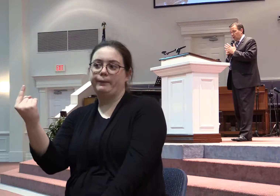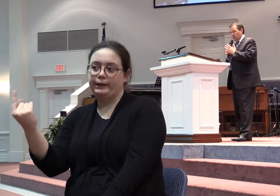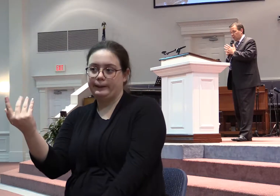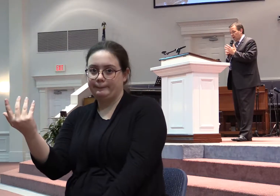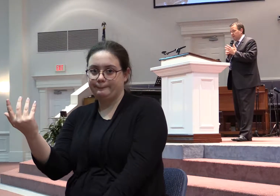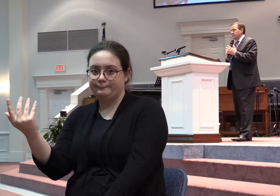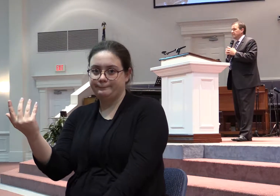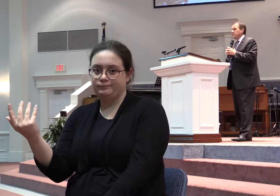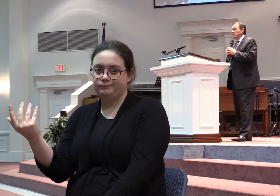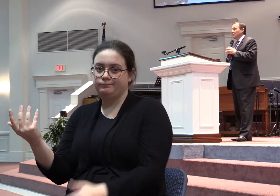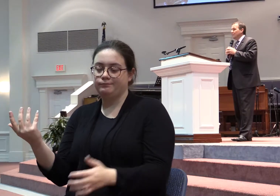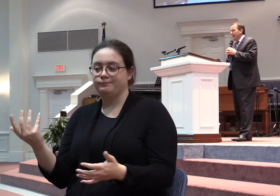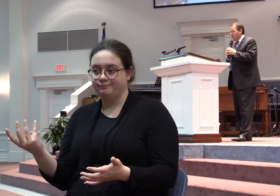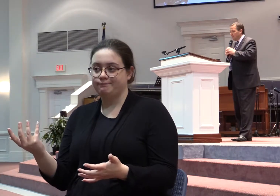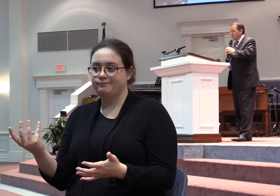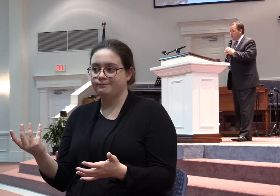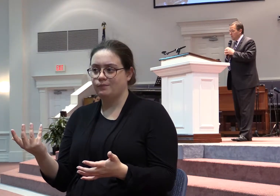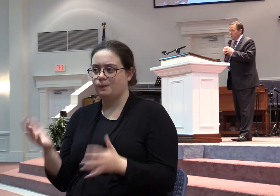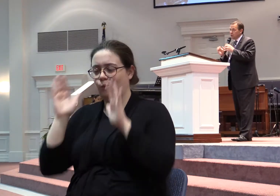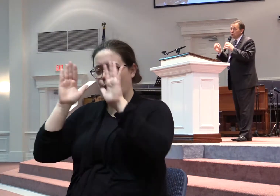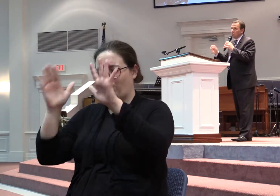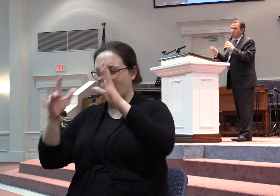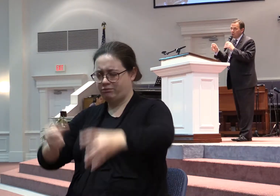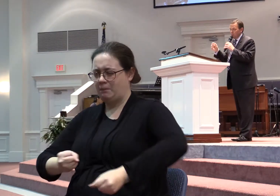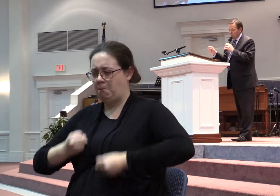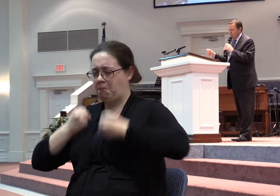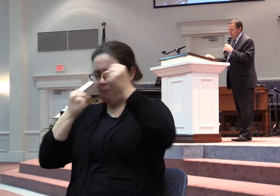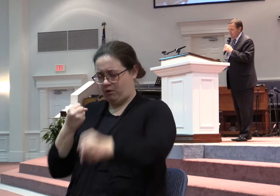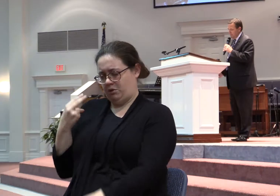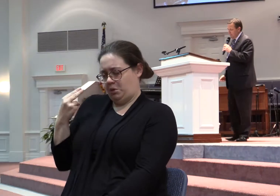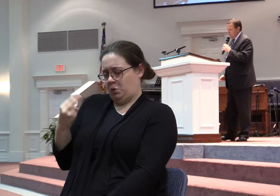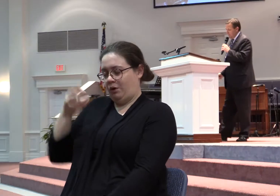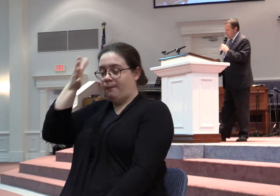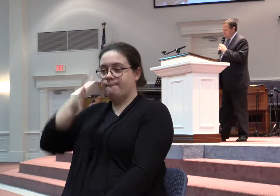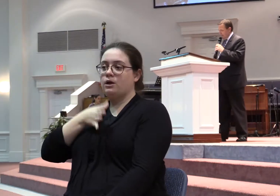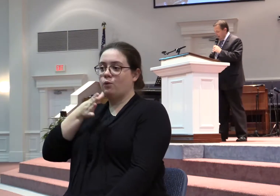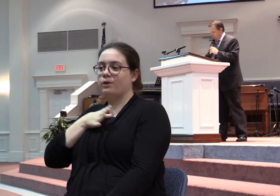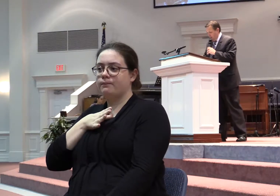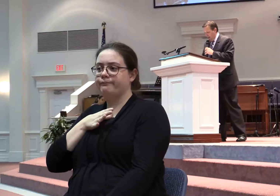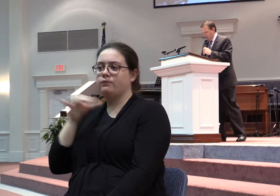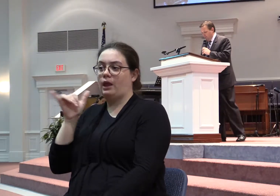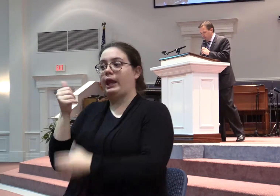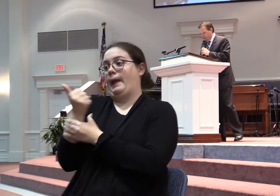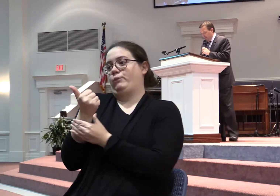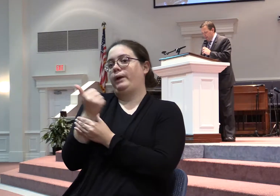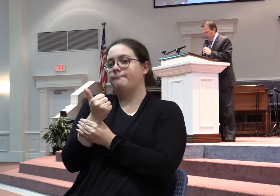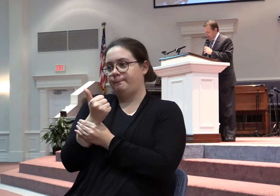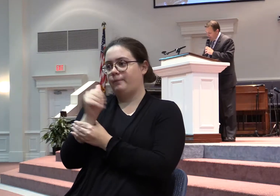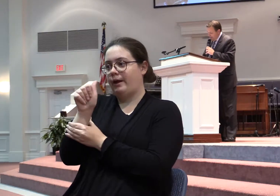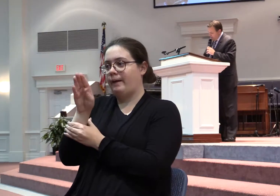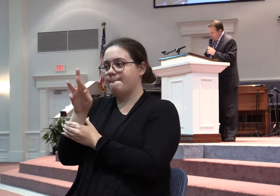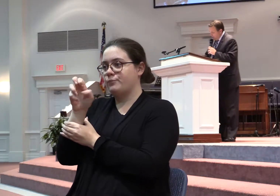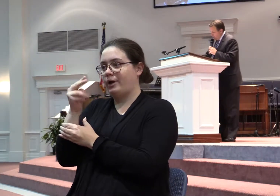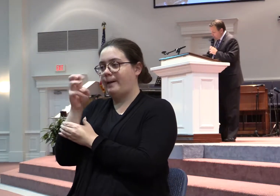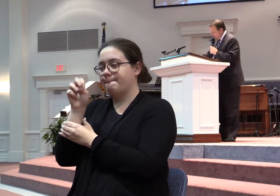There are great, powerful, historical men such as Abraham. And